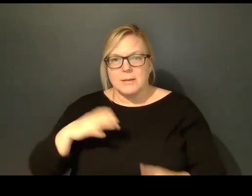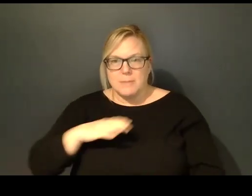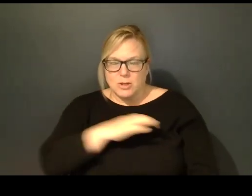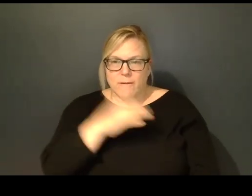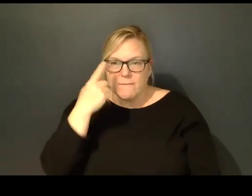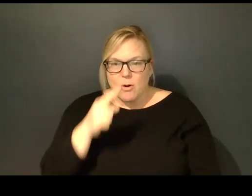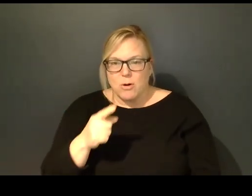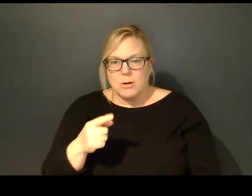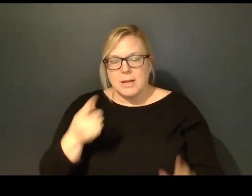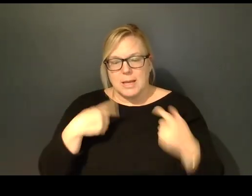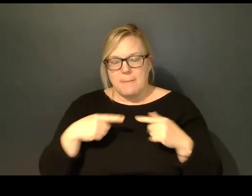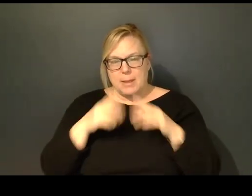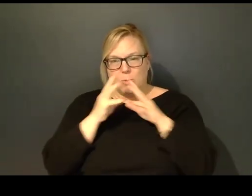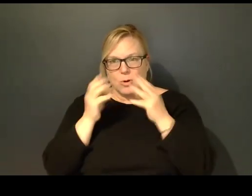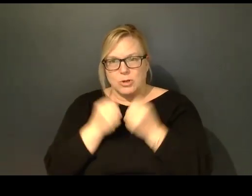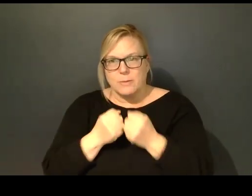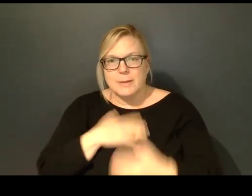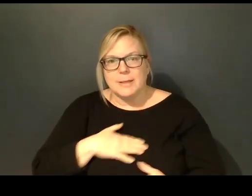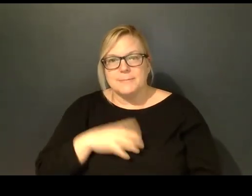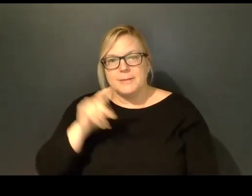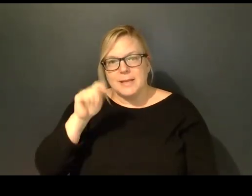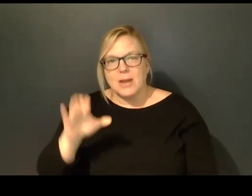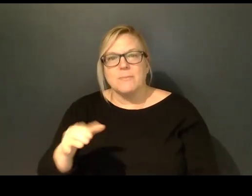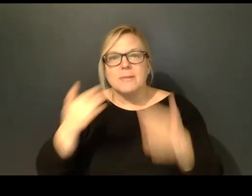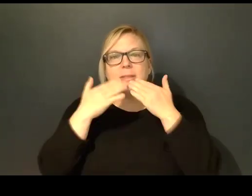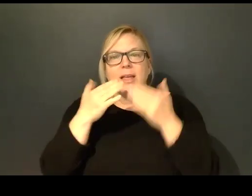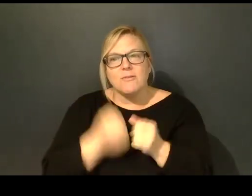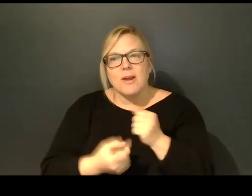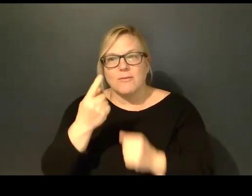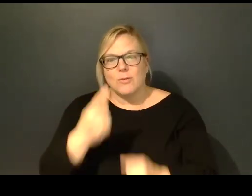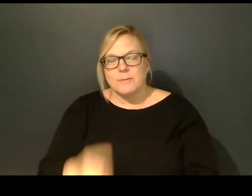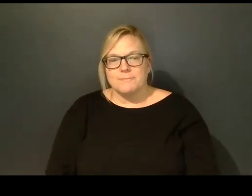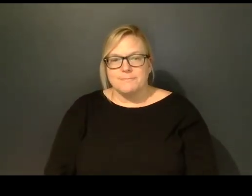that remain. Take good care. Thanks, Jeff, and thanks Thank for you. including us. Thank you, folks.